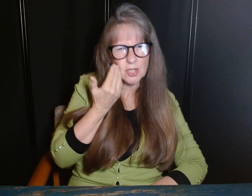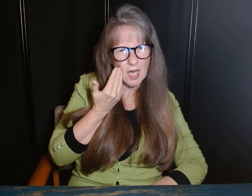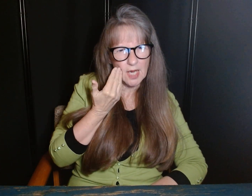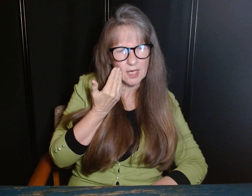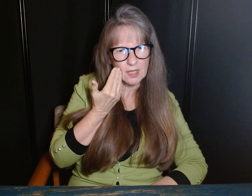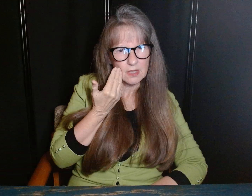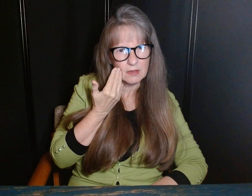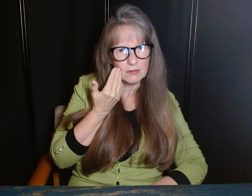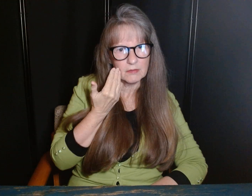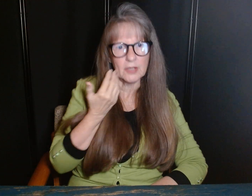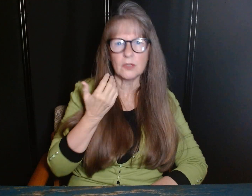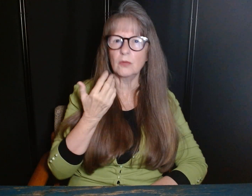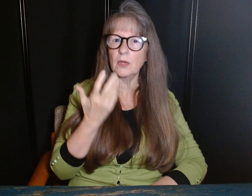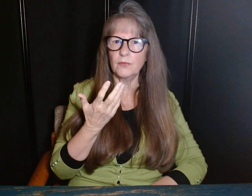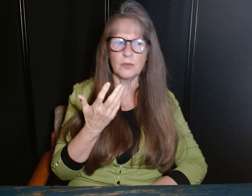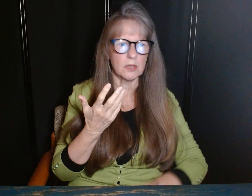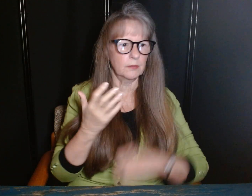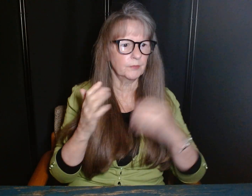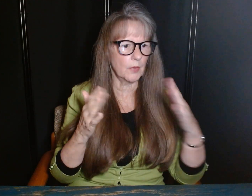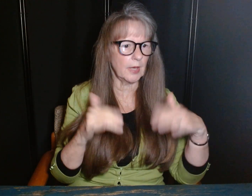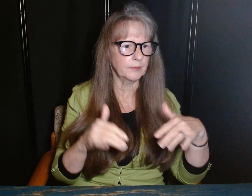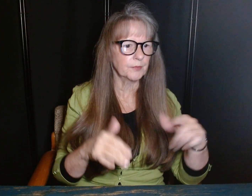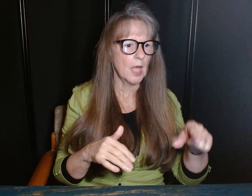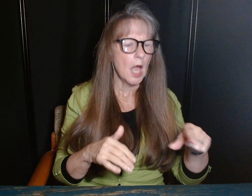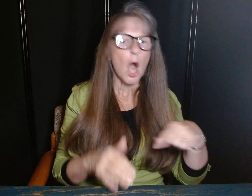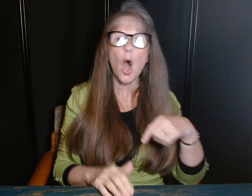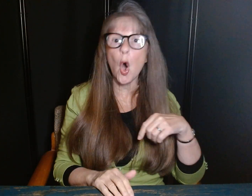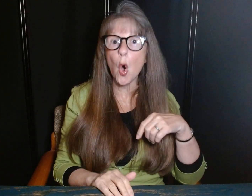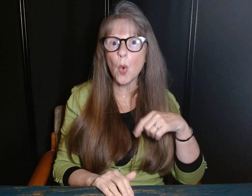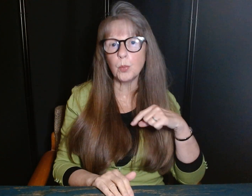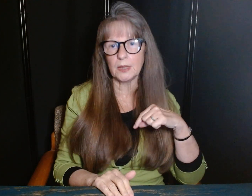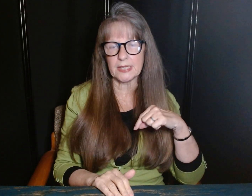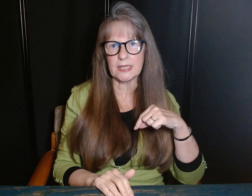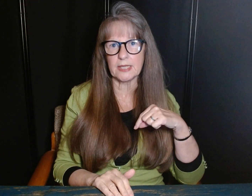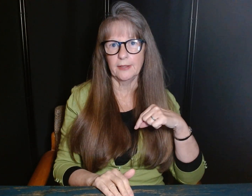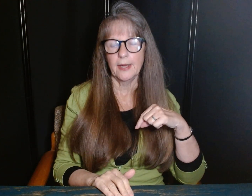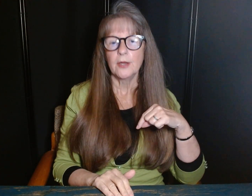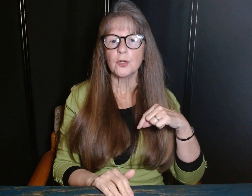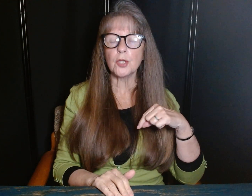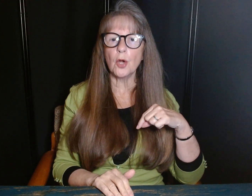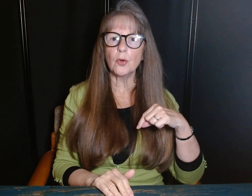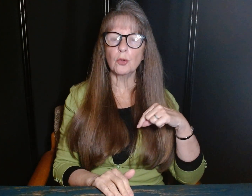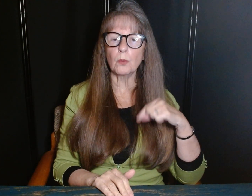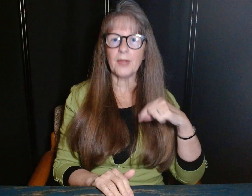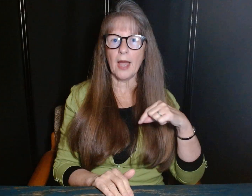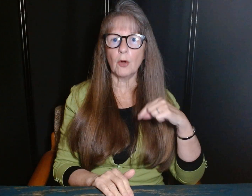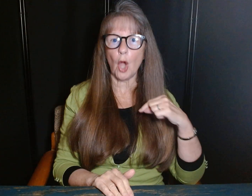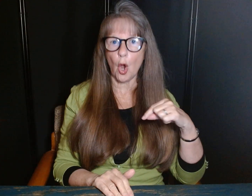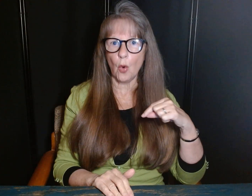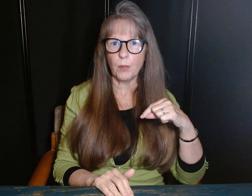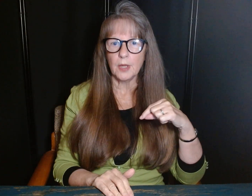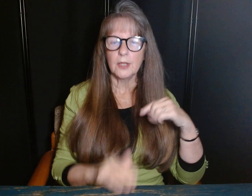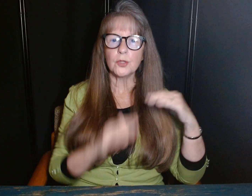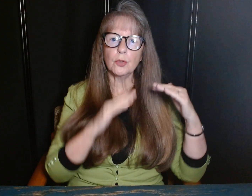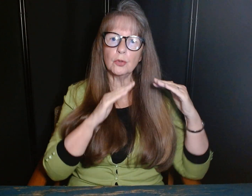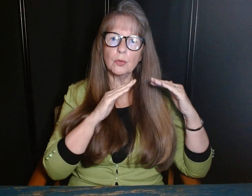shy, right? So don't confuse them. Okay, hopeless. So you're without hope. So you do